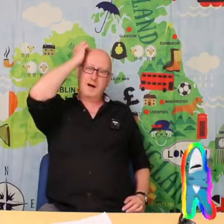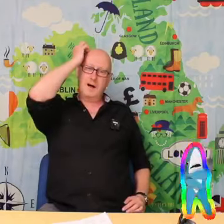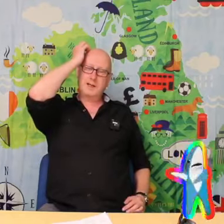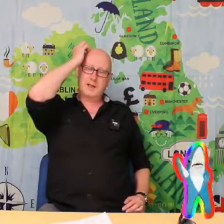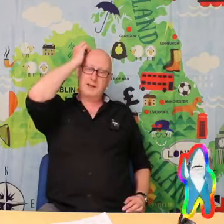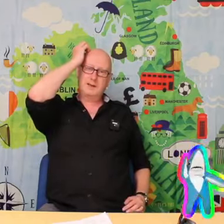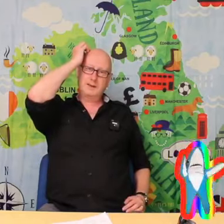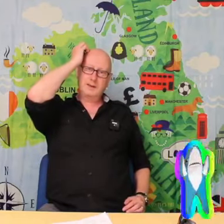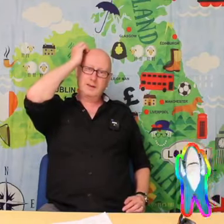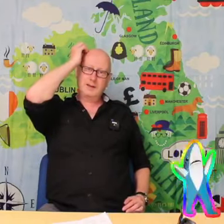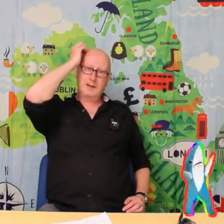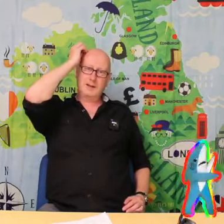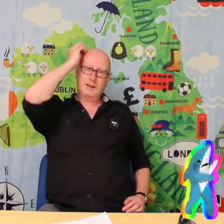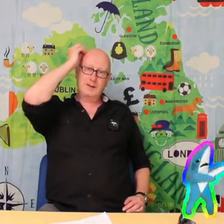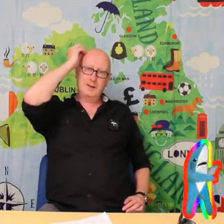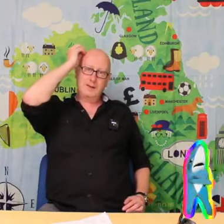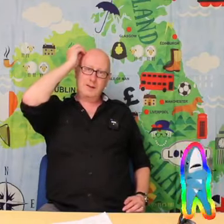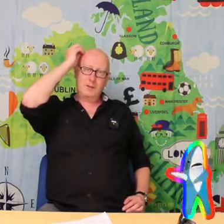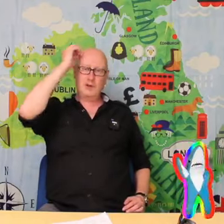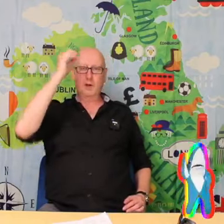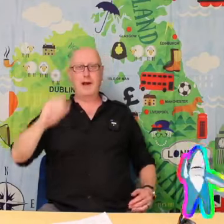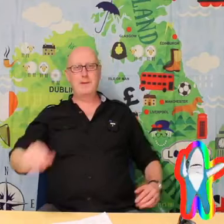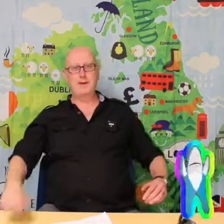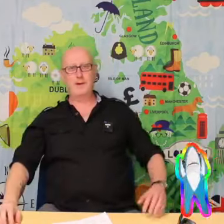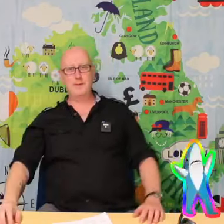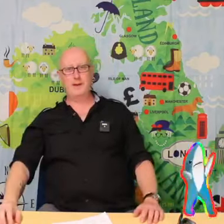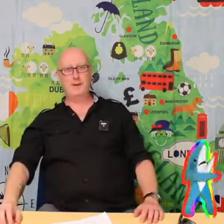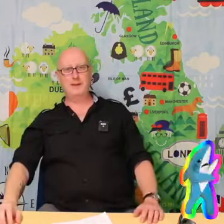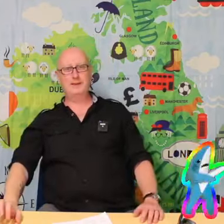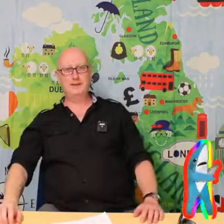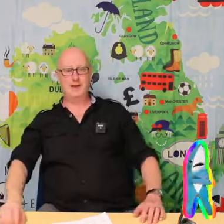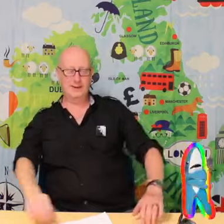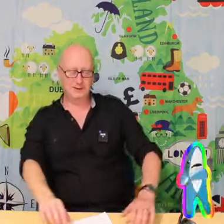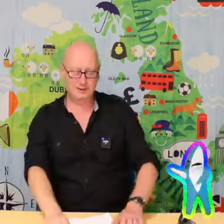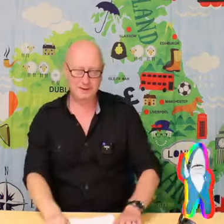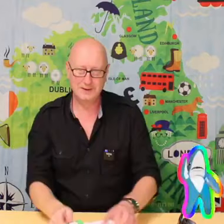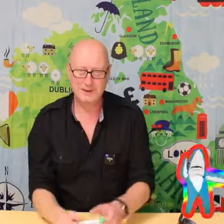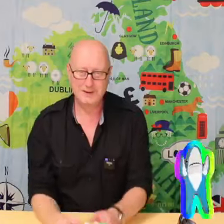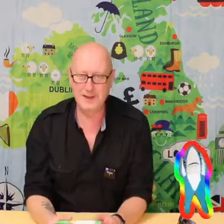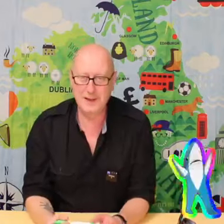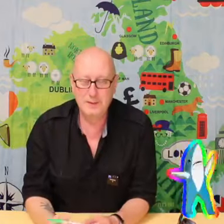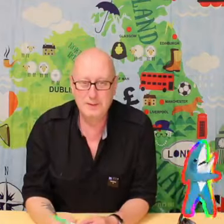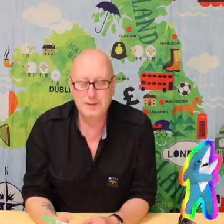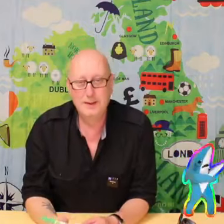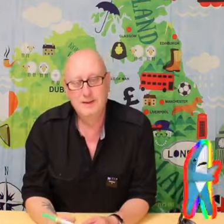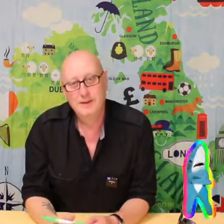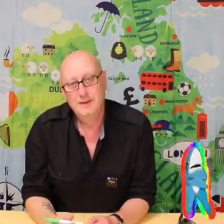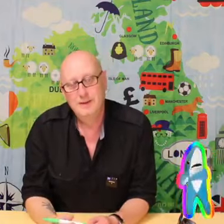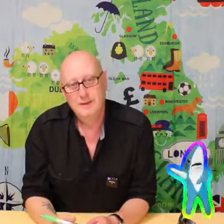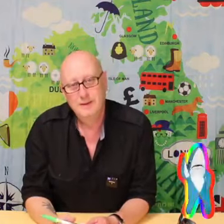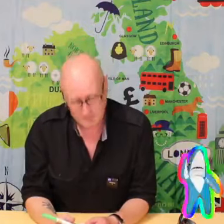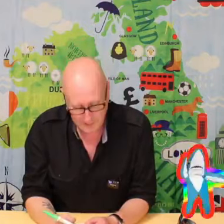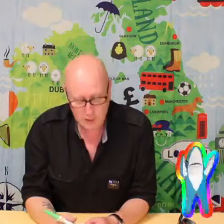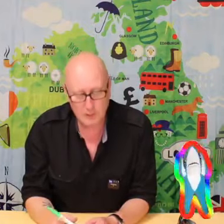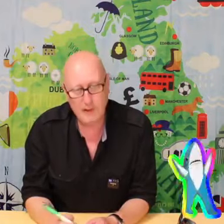yeah. Maria's just down the road. We truly are men of the people, haven't we? Yeah. You know. Anyway, thank you for asking, Tom. We're nice all